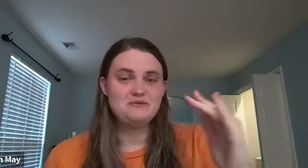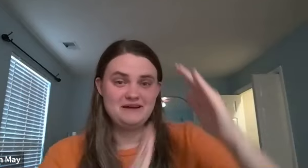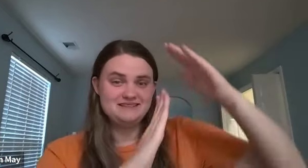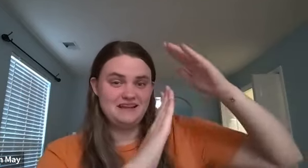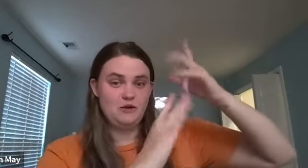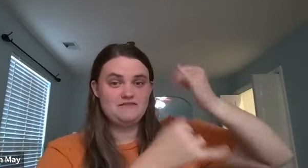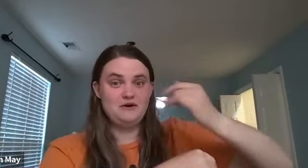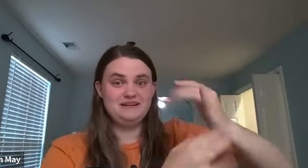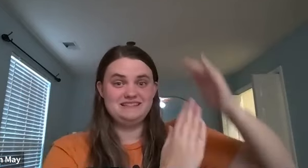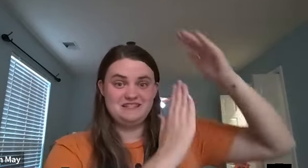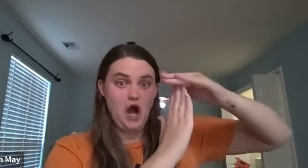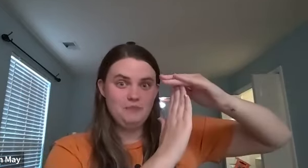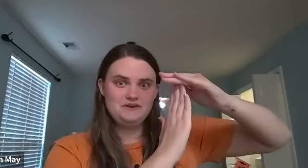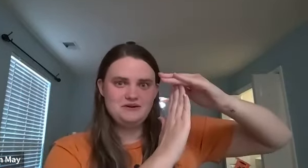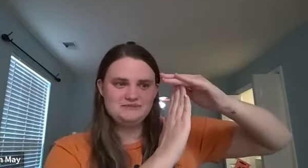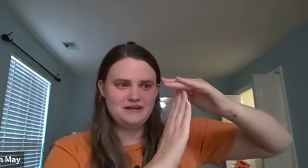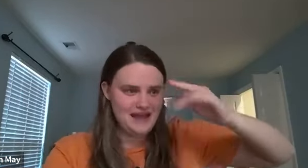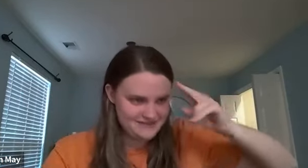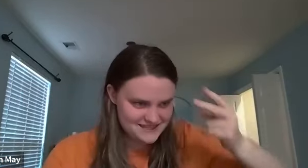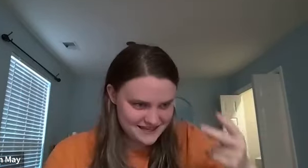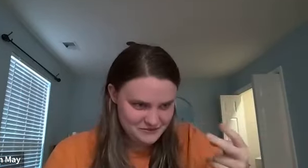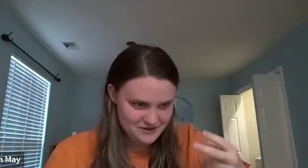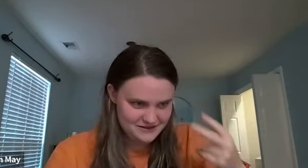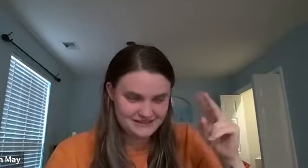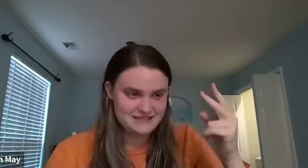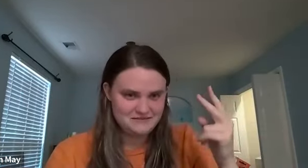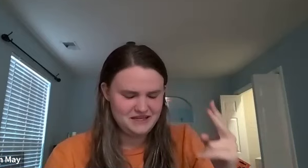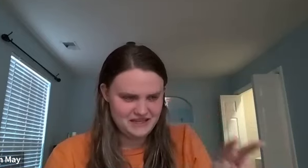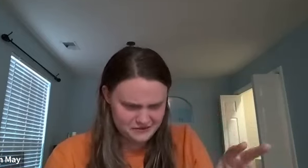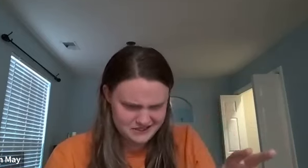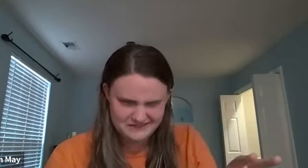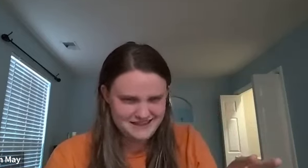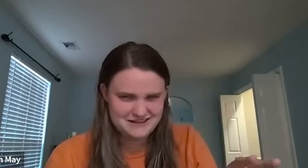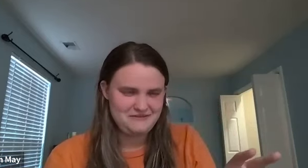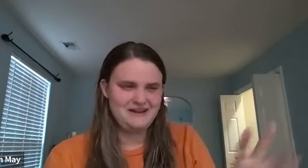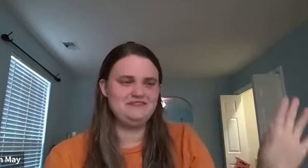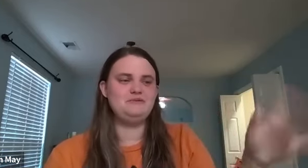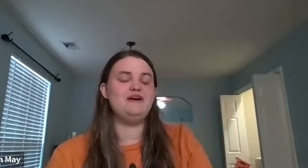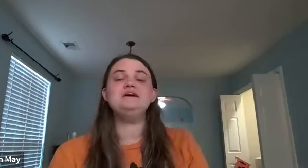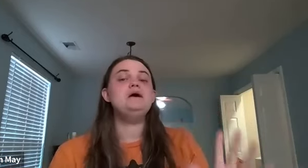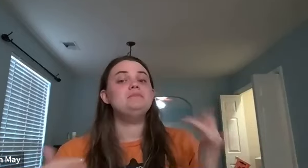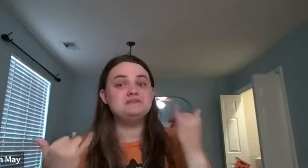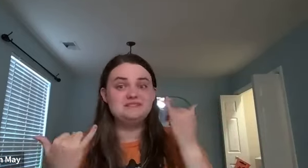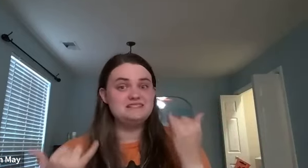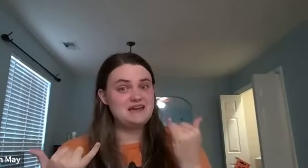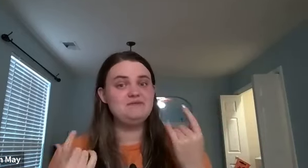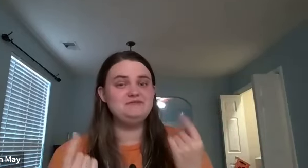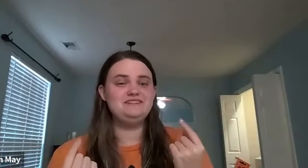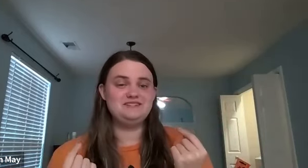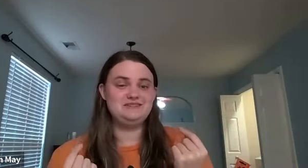my, like on my phone, it's the top notes, but I had the second one, like second meeting, and I was like, that's not right. It threw me off. But so today what we're going to do is